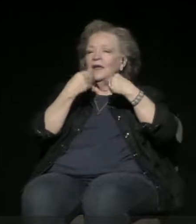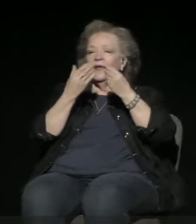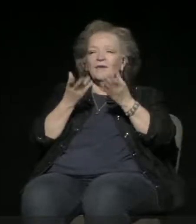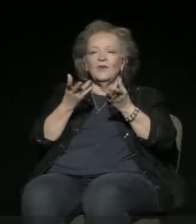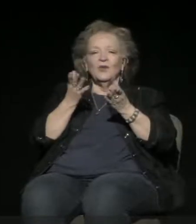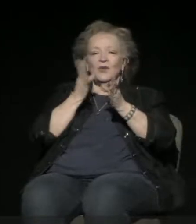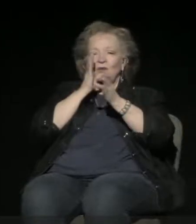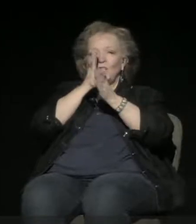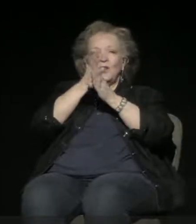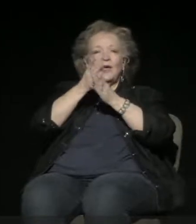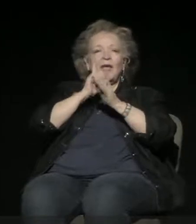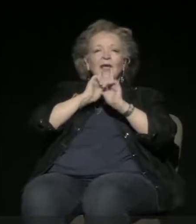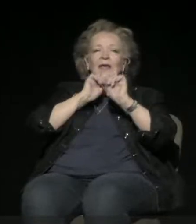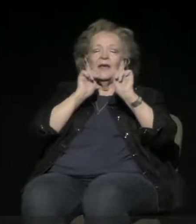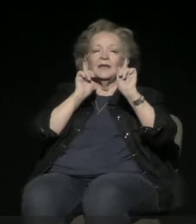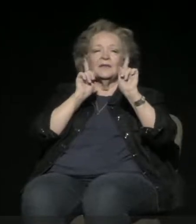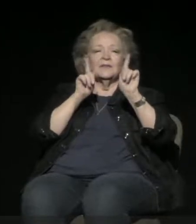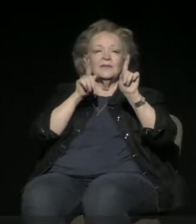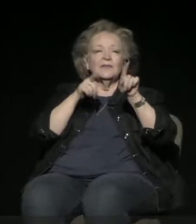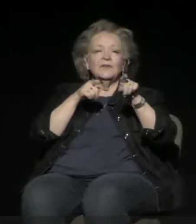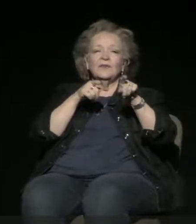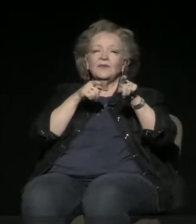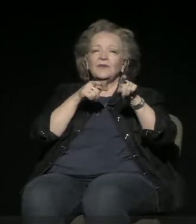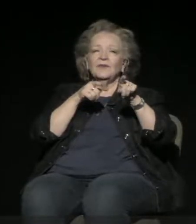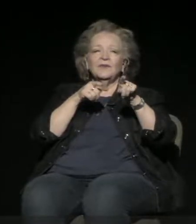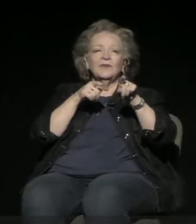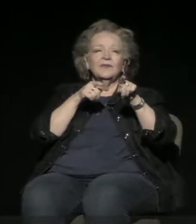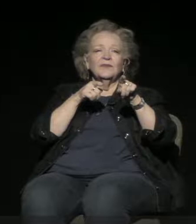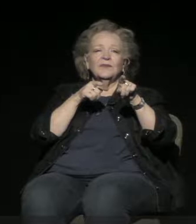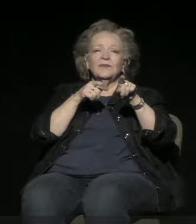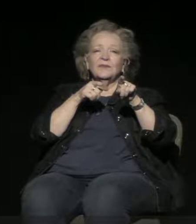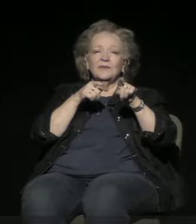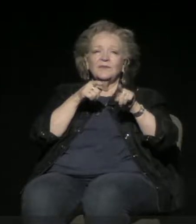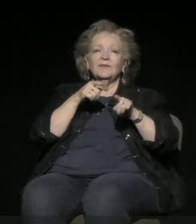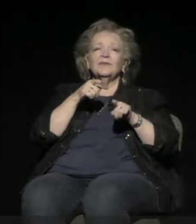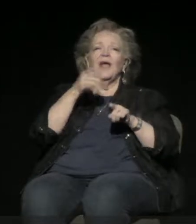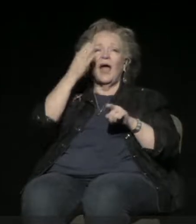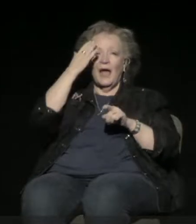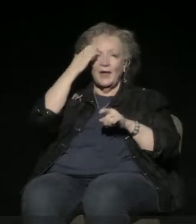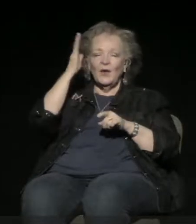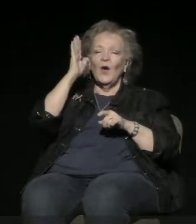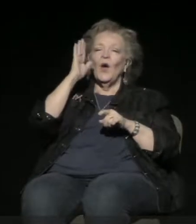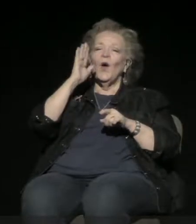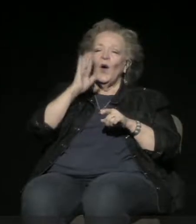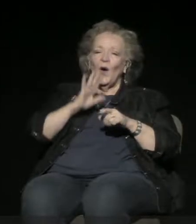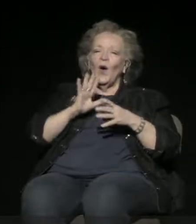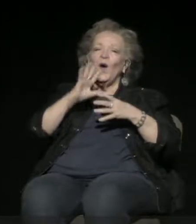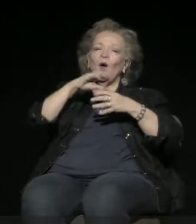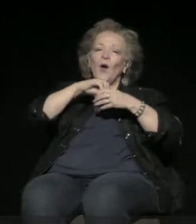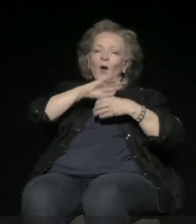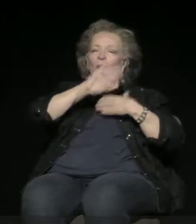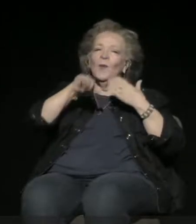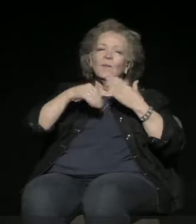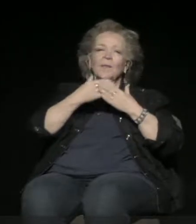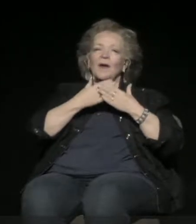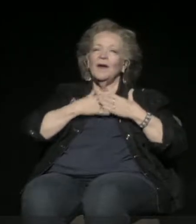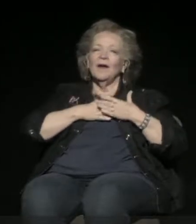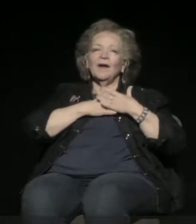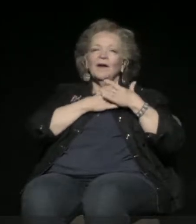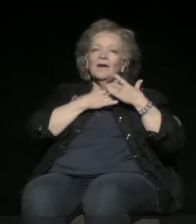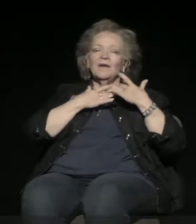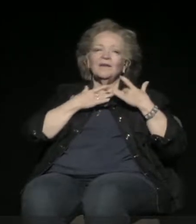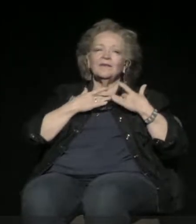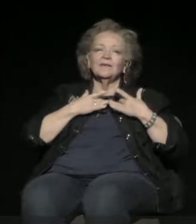give an answer But this I know With all my